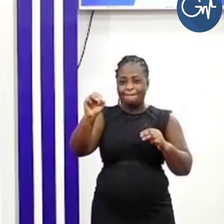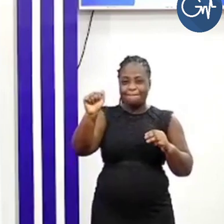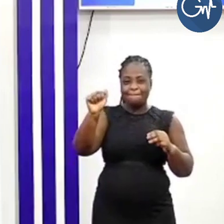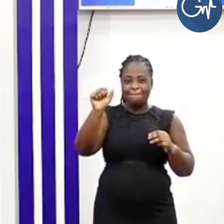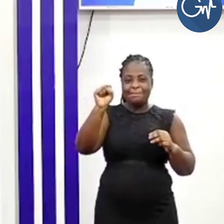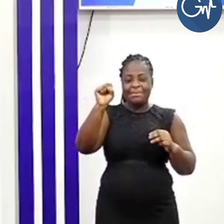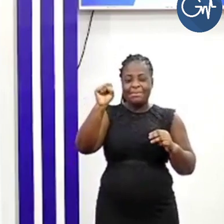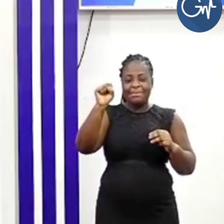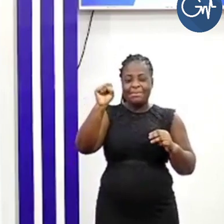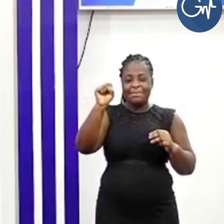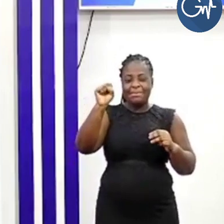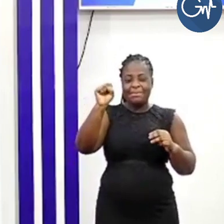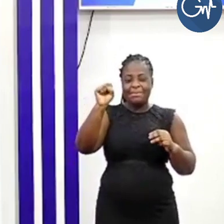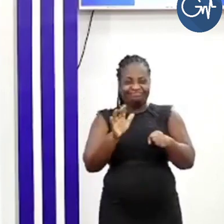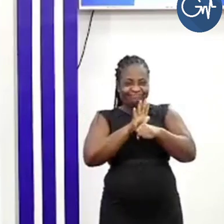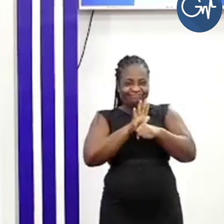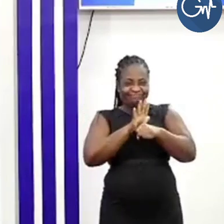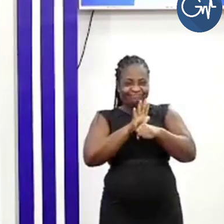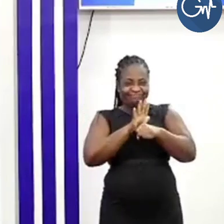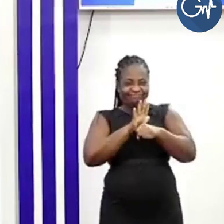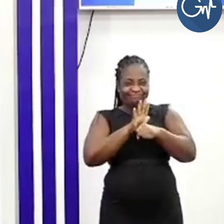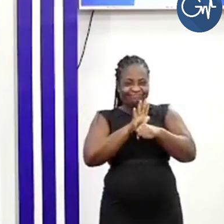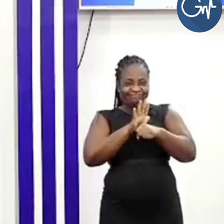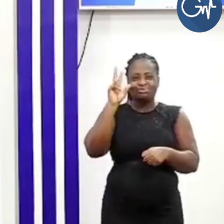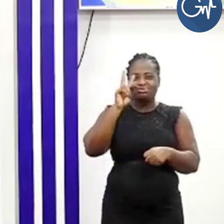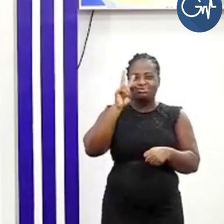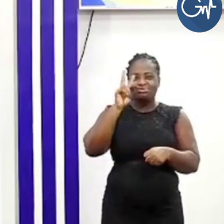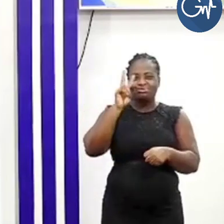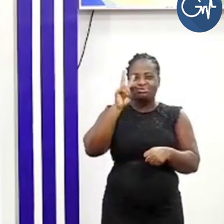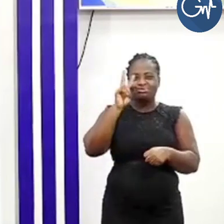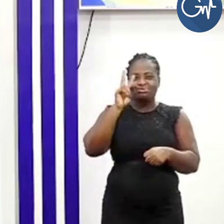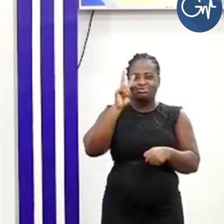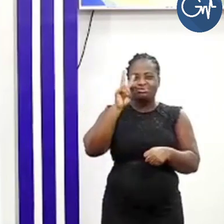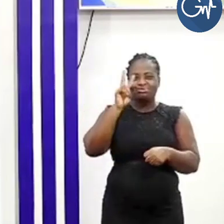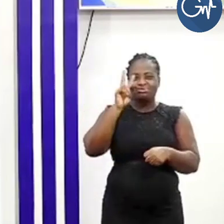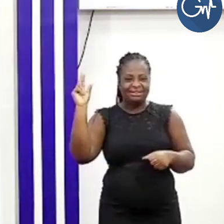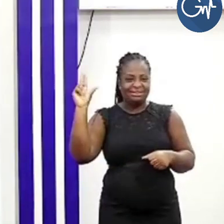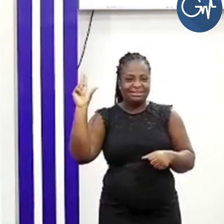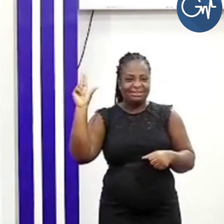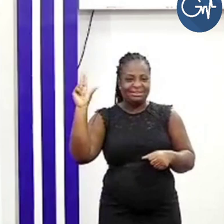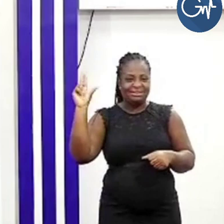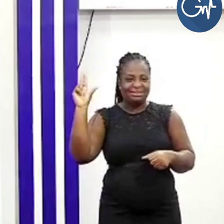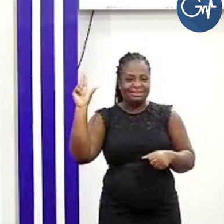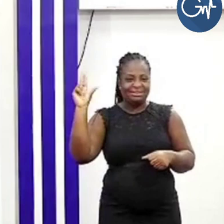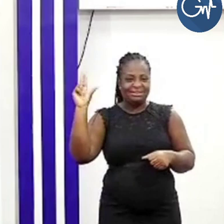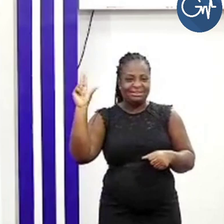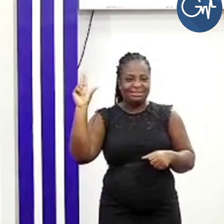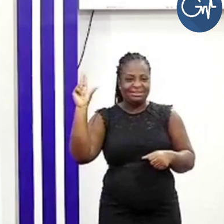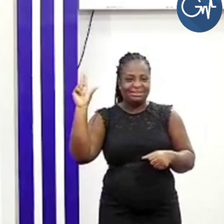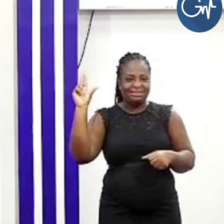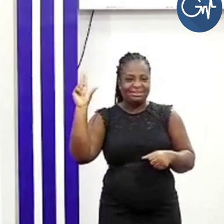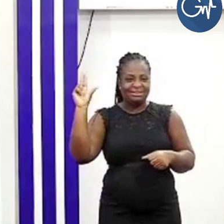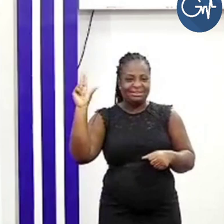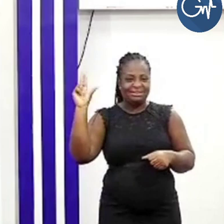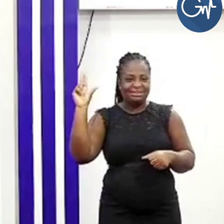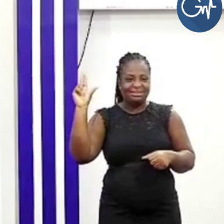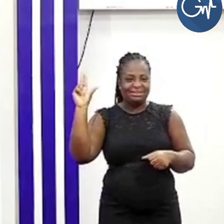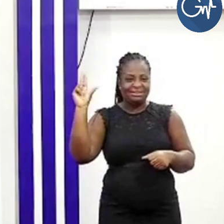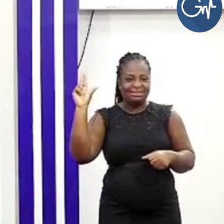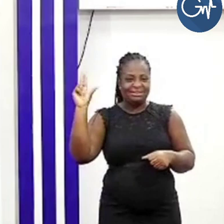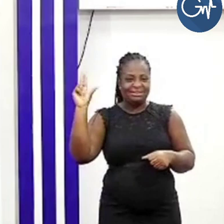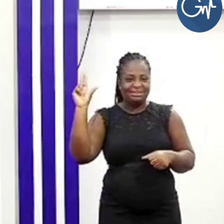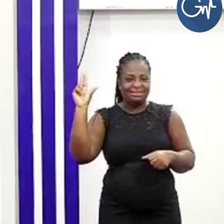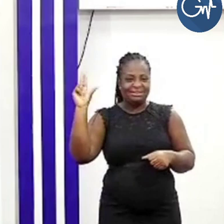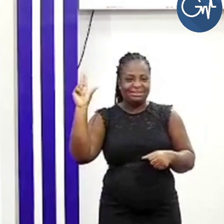to be self-sufficient in food in the next 2-3 years. As I speak to you, the rain started in the forest areas